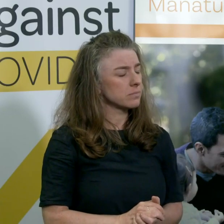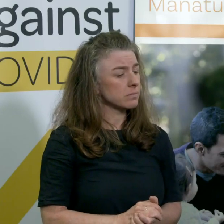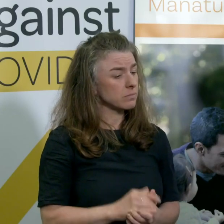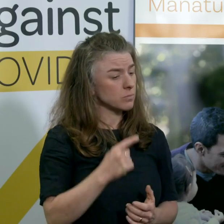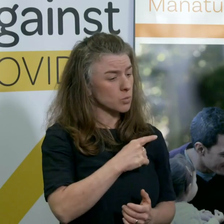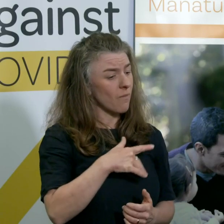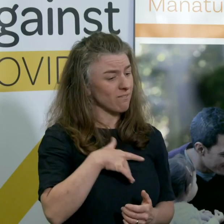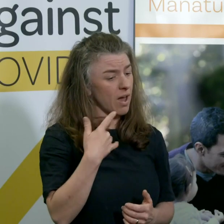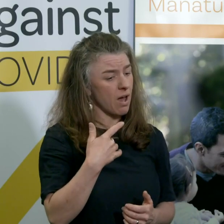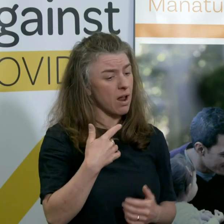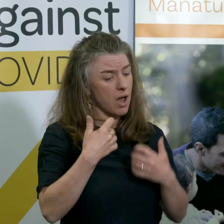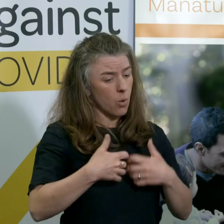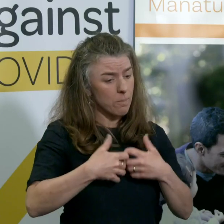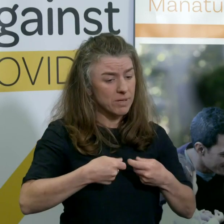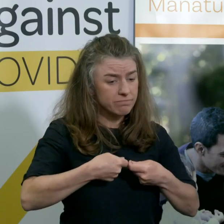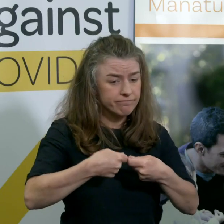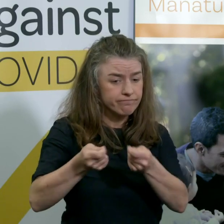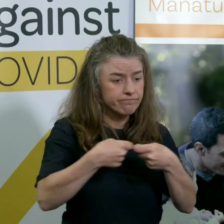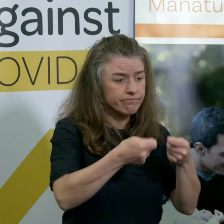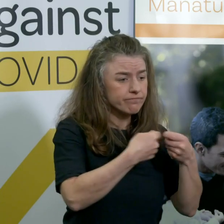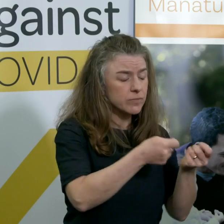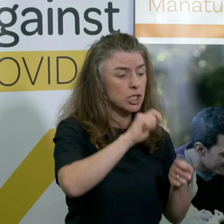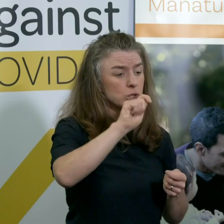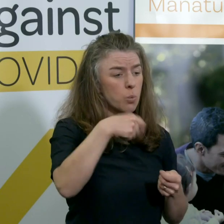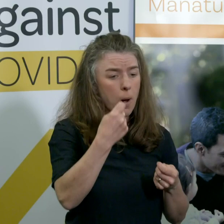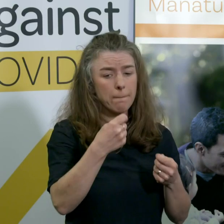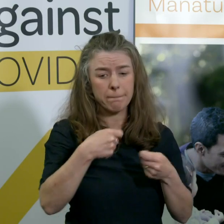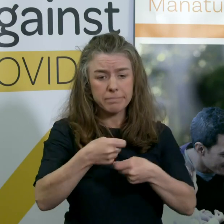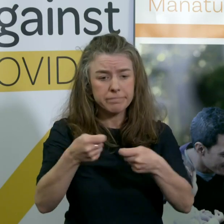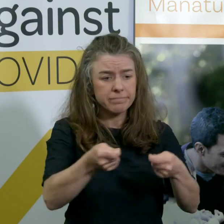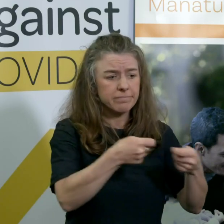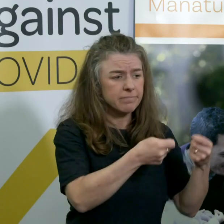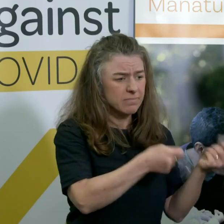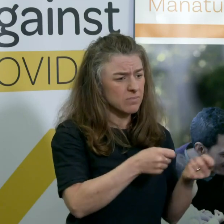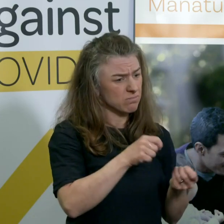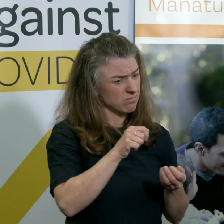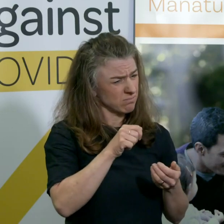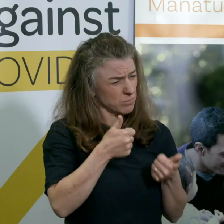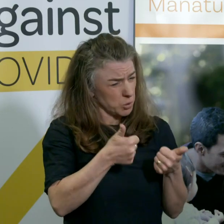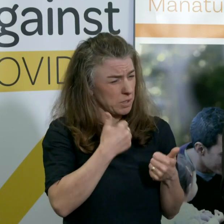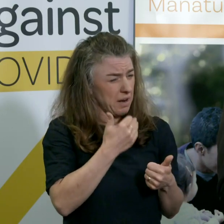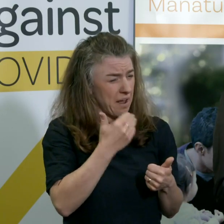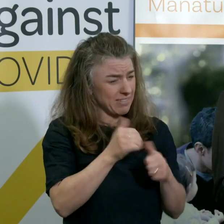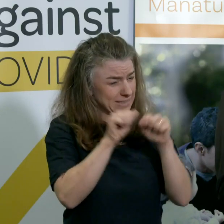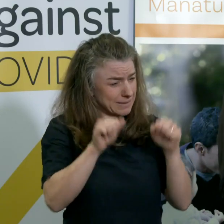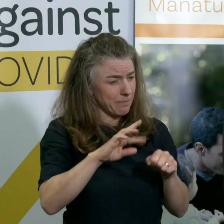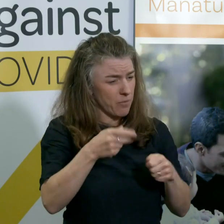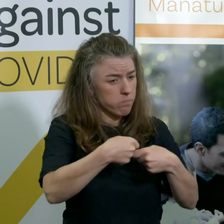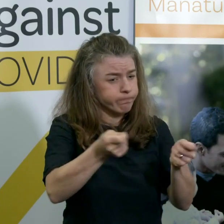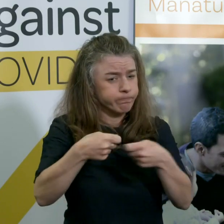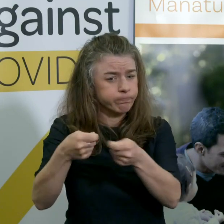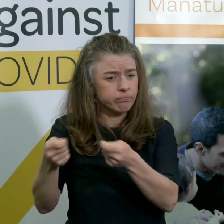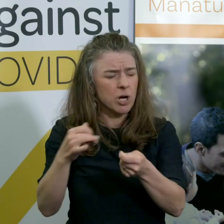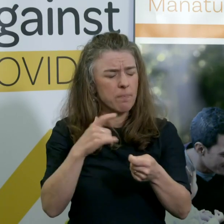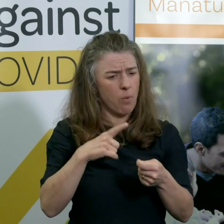be? Because we're also getting reports from DHBs, a handful around the country, saying they just don't have what they expect they need. We've got a